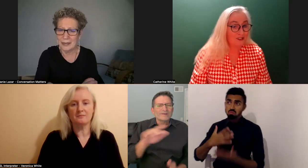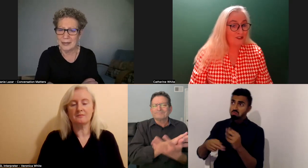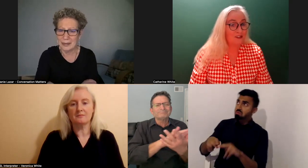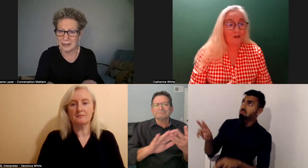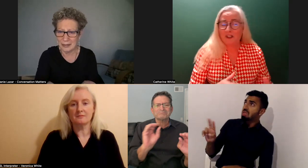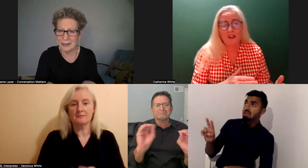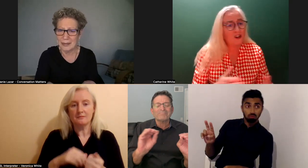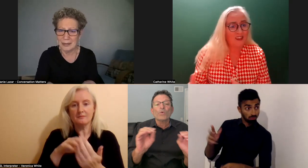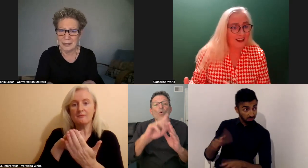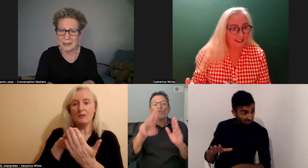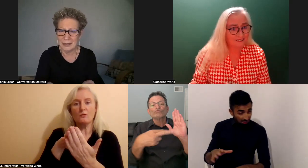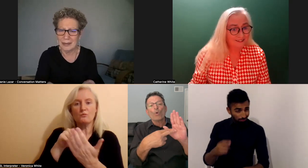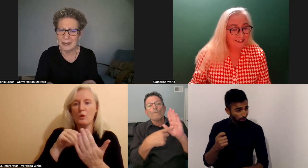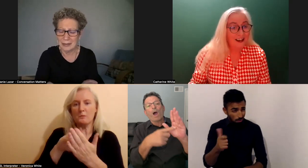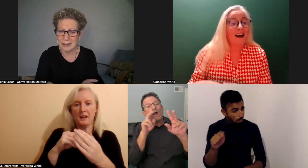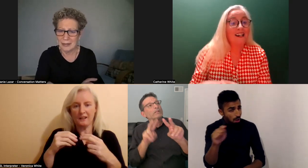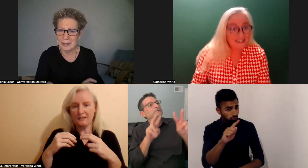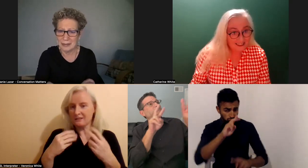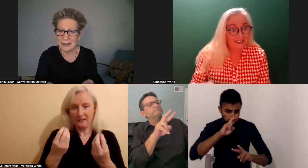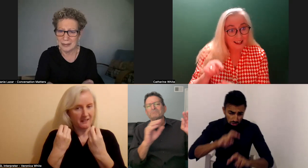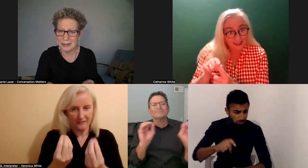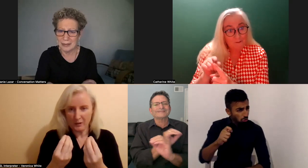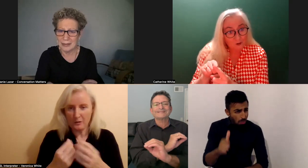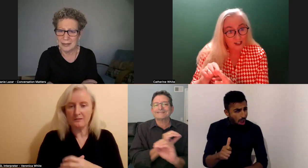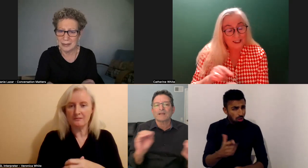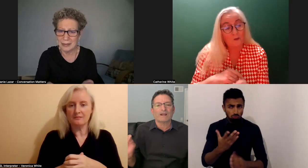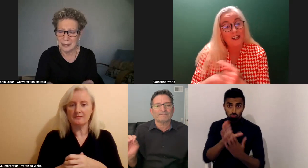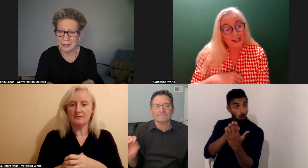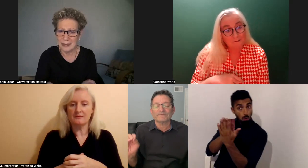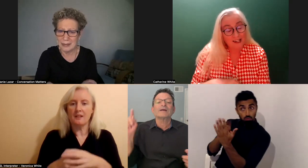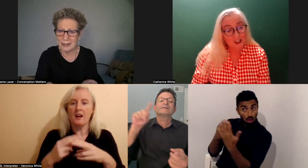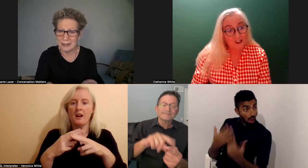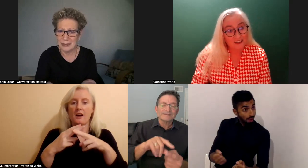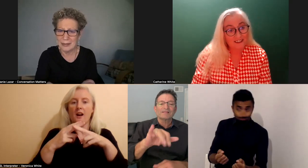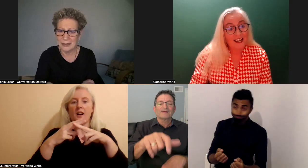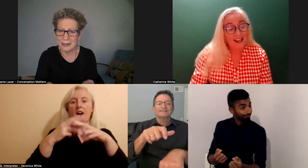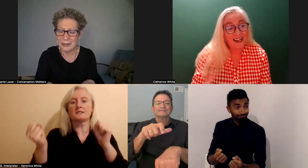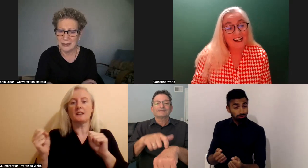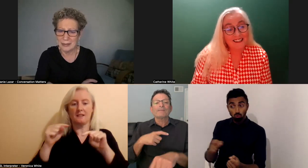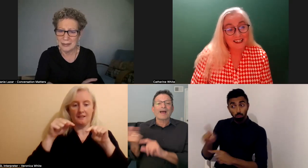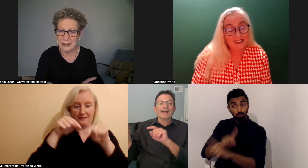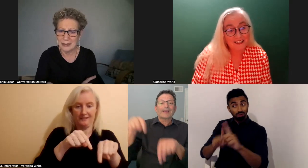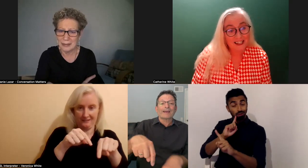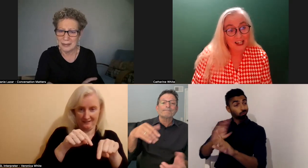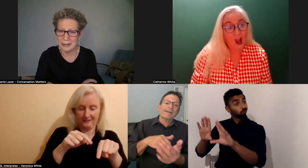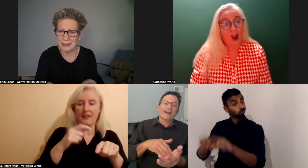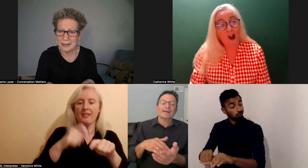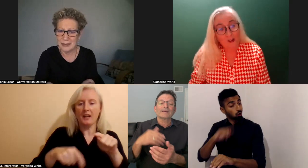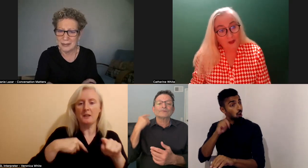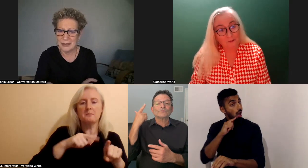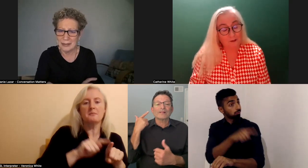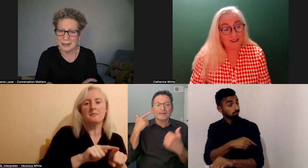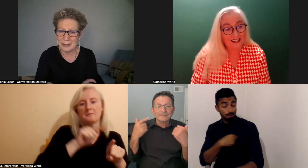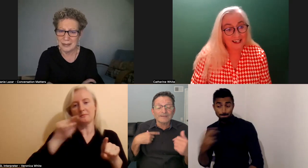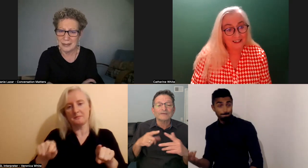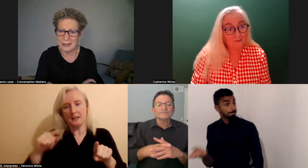models. There was none of that until that point. And when I came back to London and I started telling